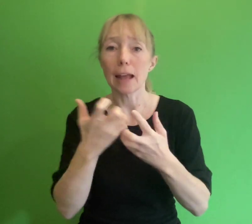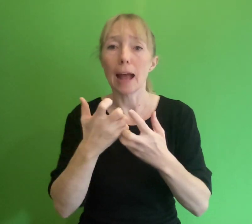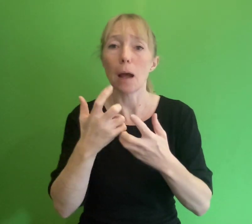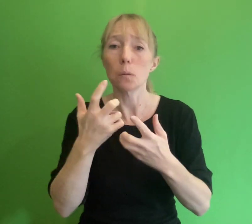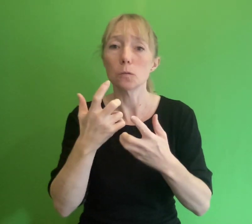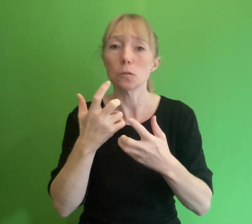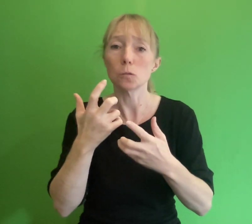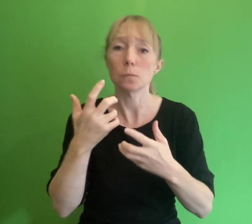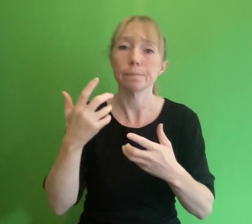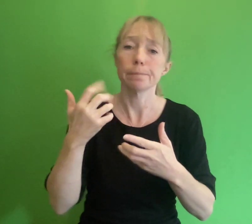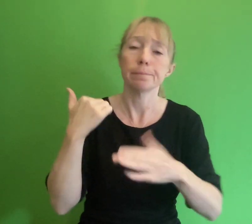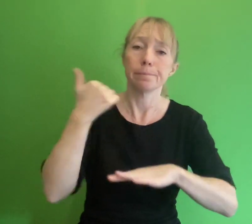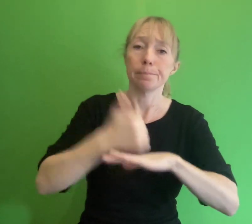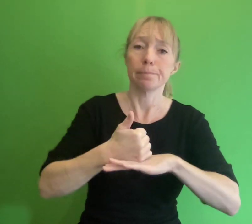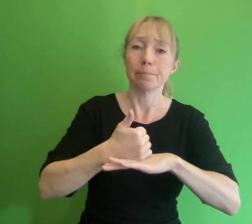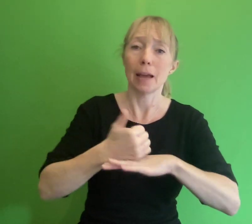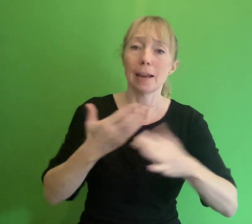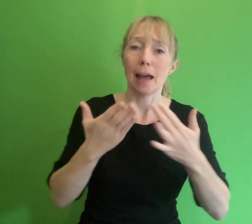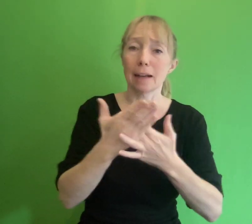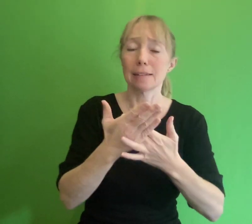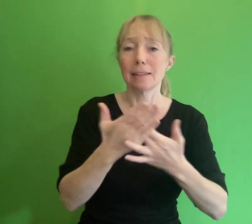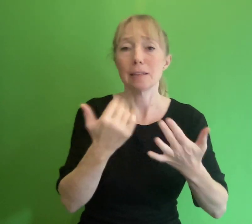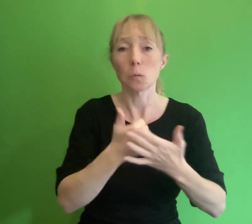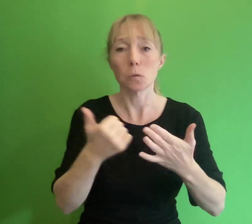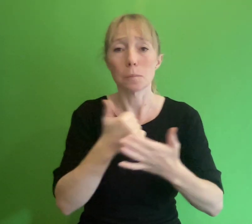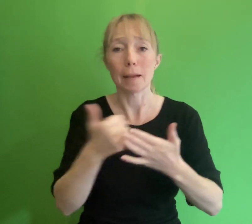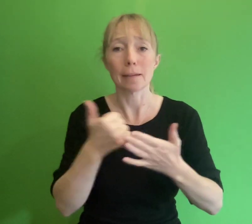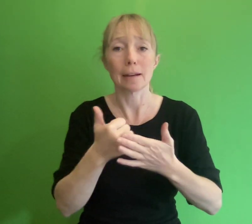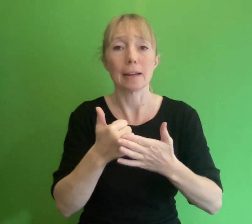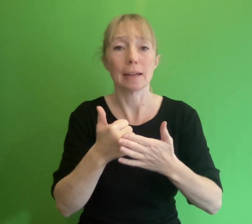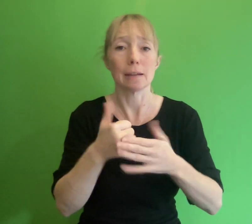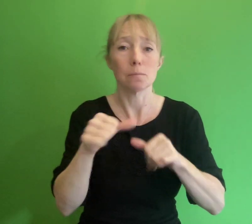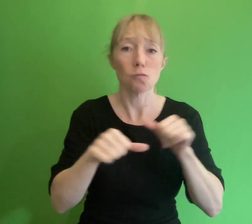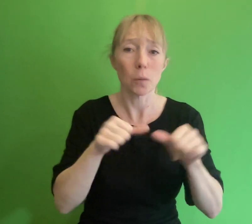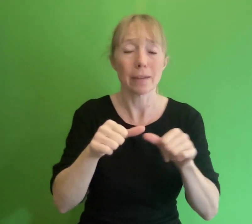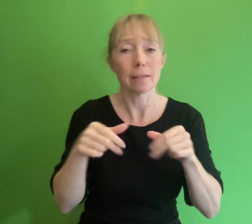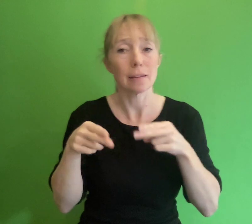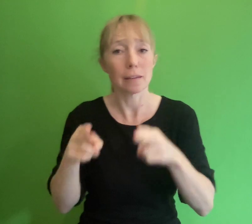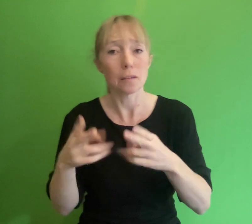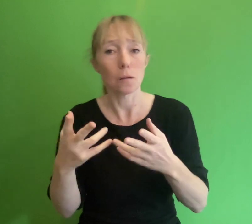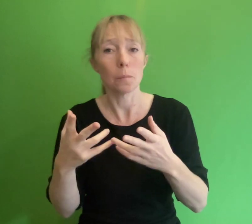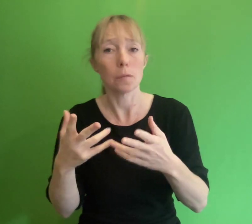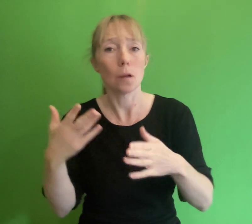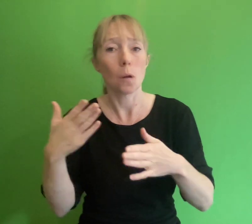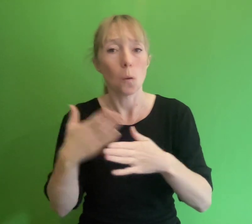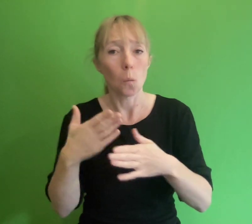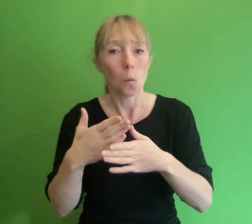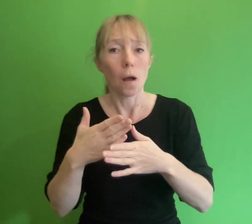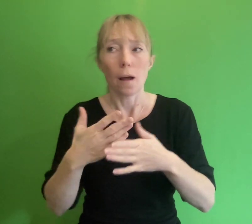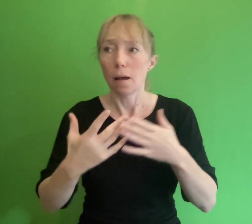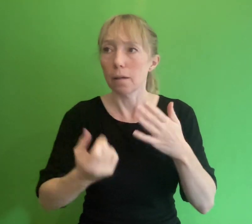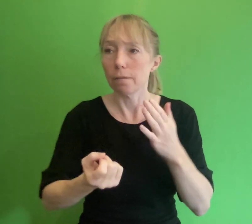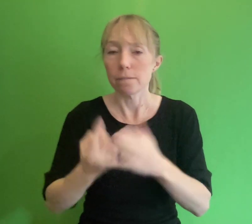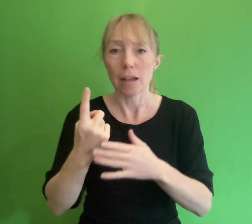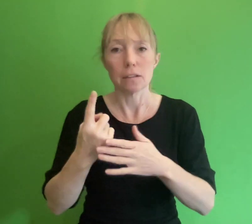across systems, processes, and work from events to development opportunities to